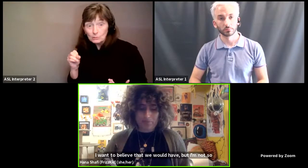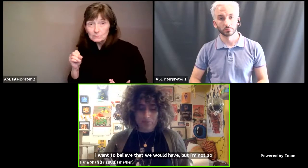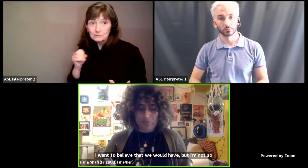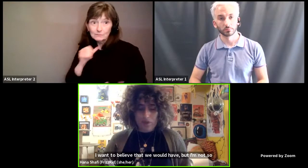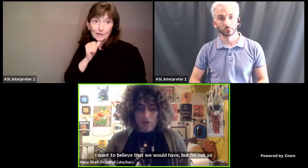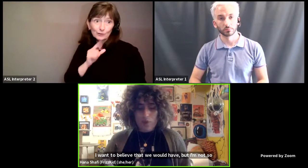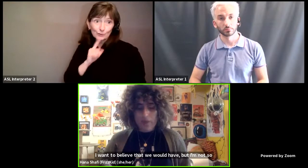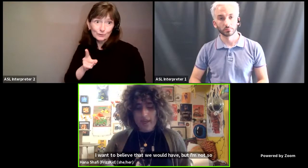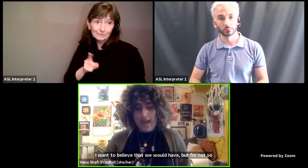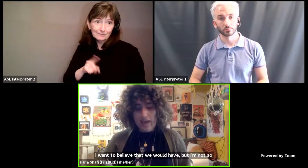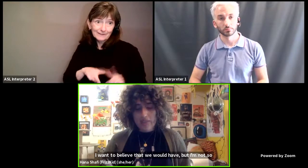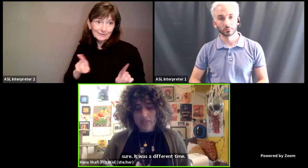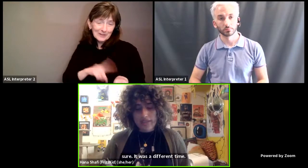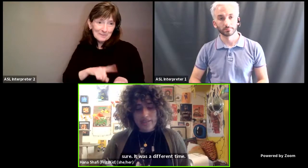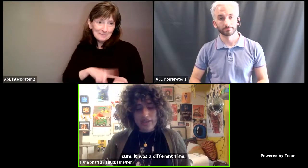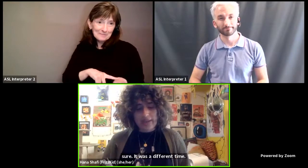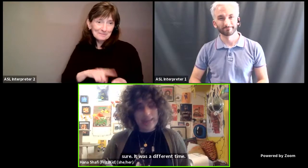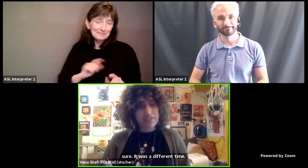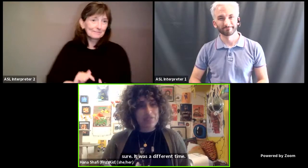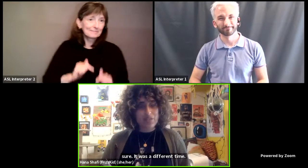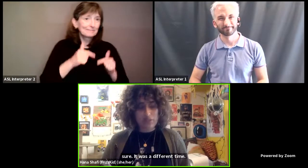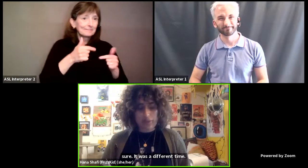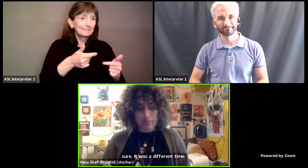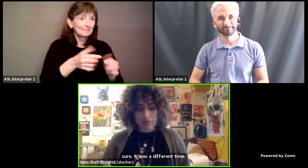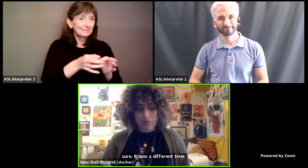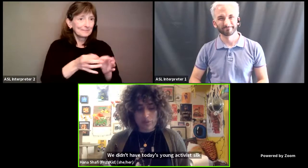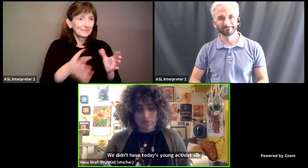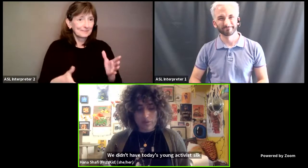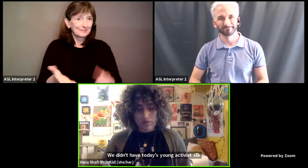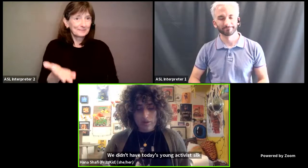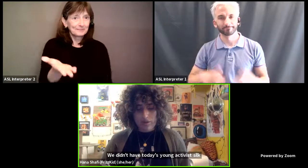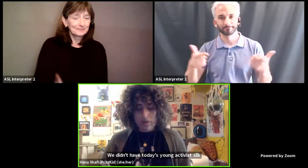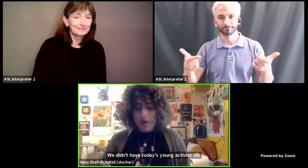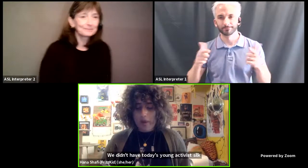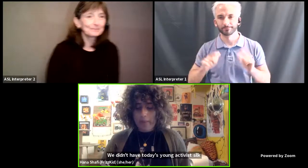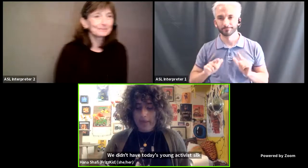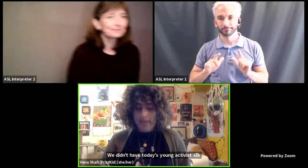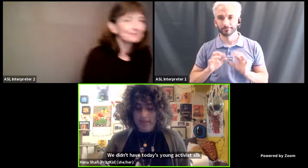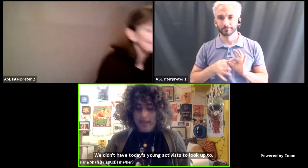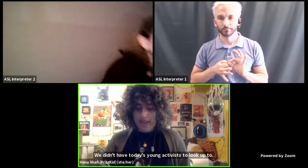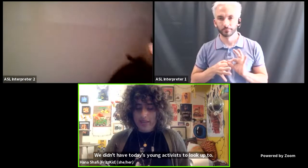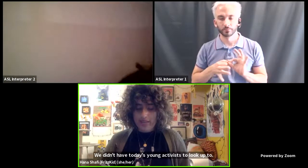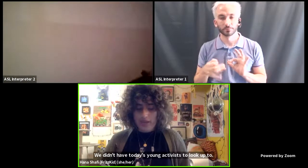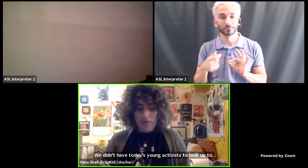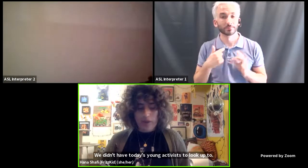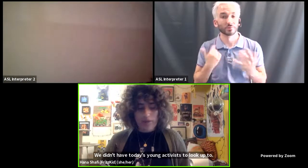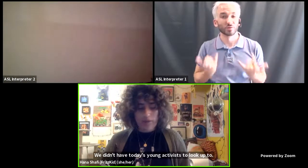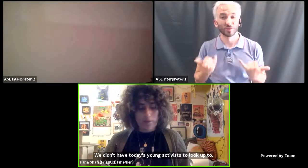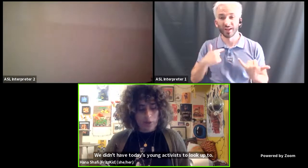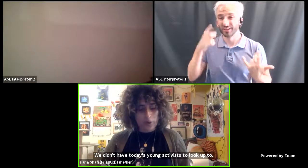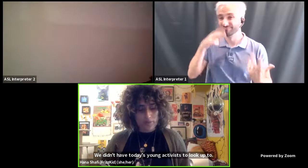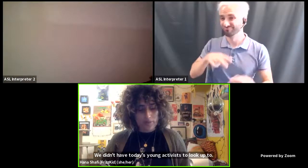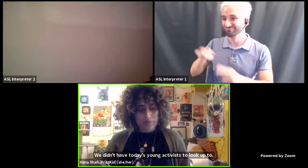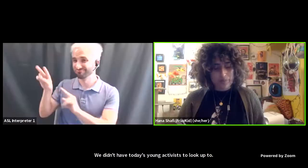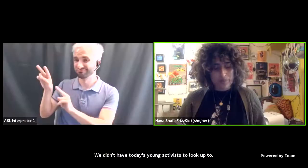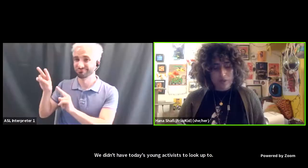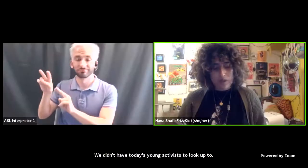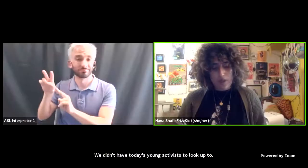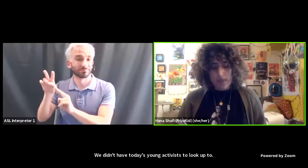time. We didn't have today's young activists to look up to, the Autumn Peltiers and Greta